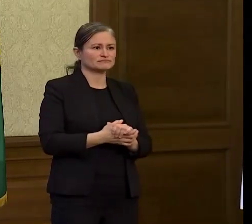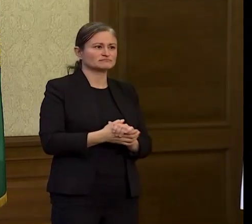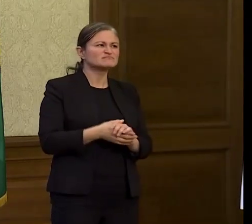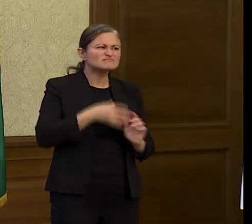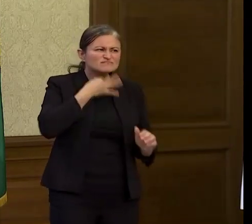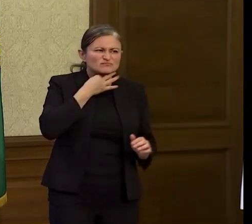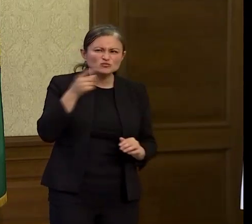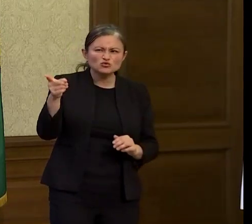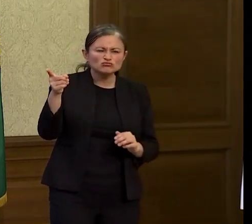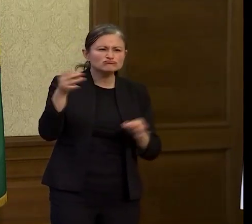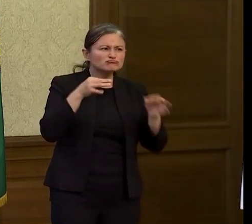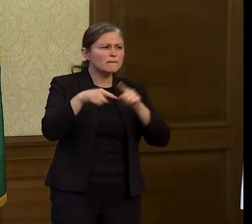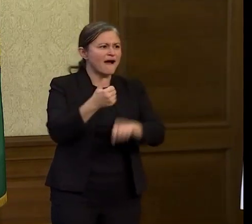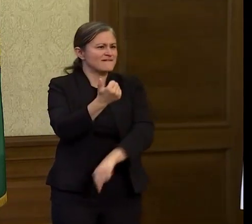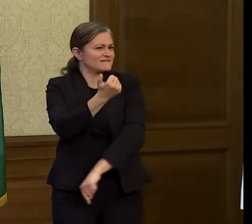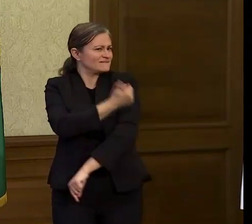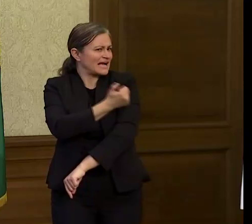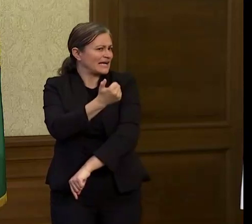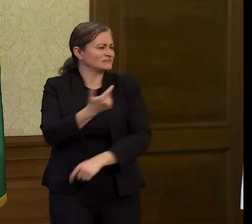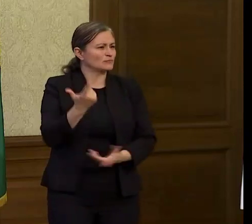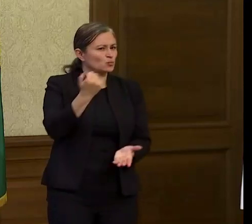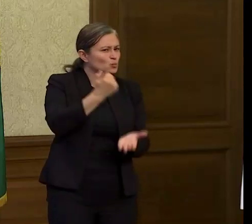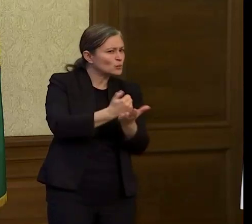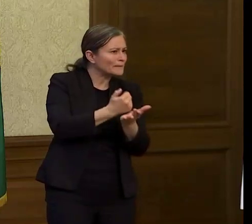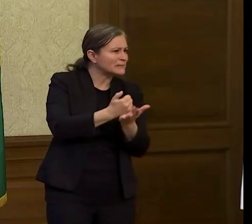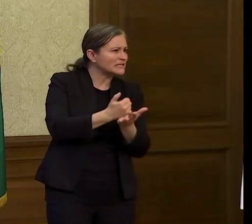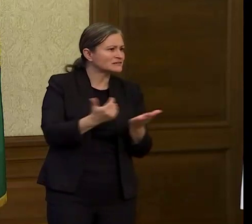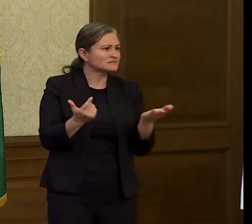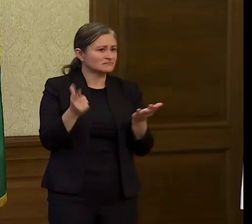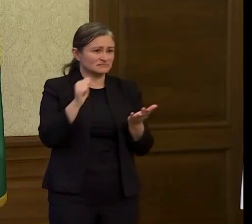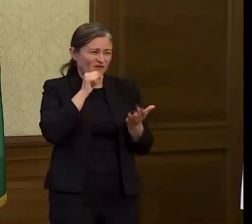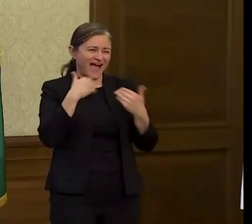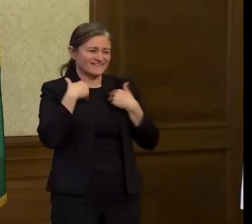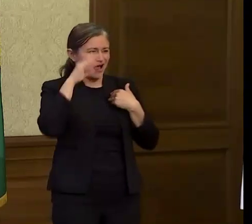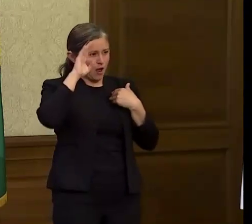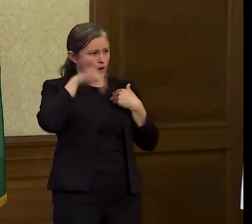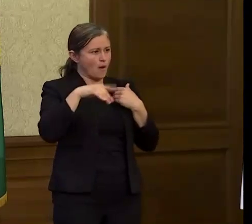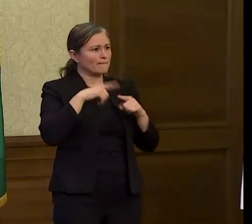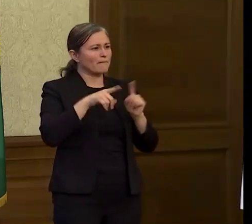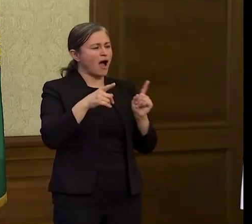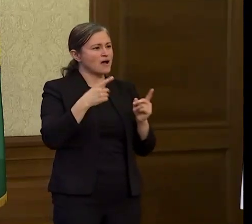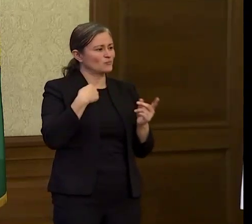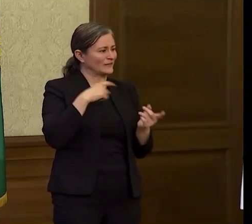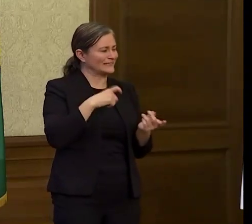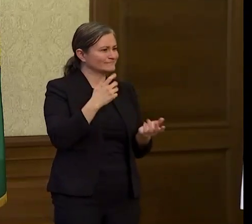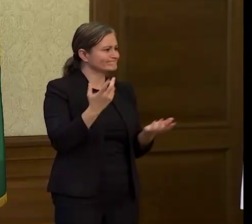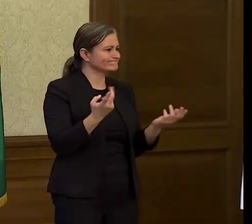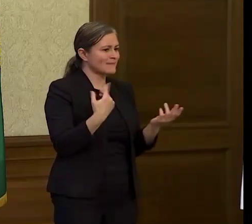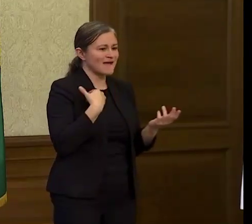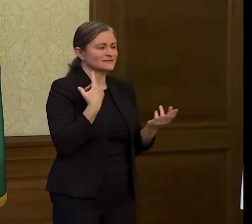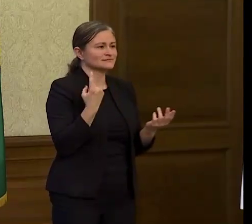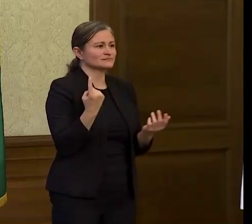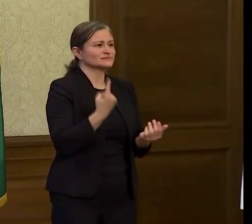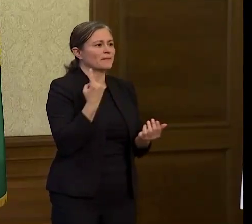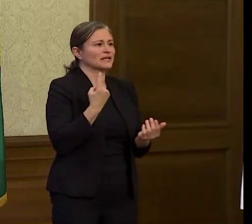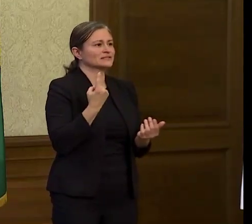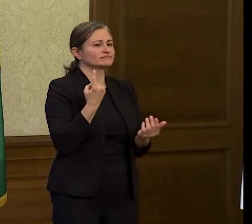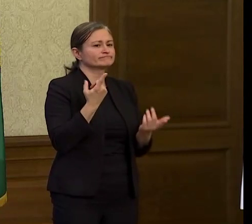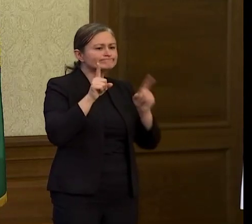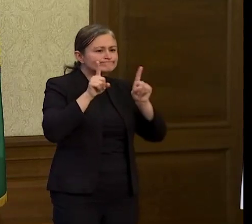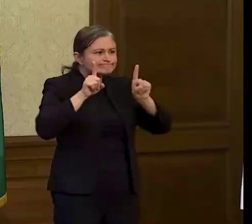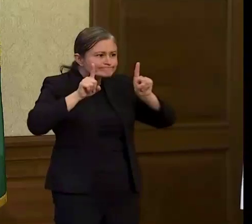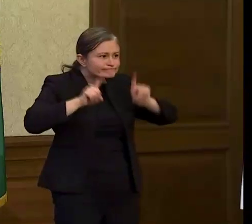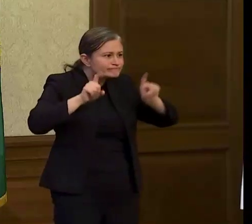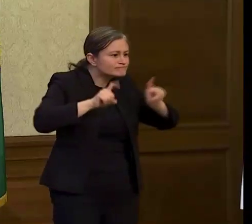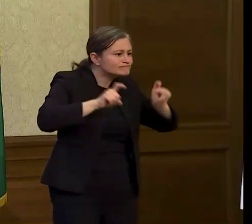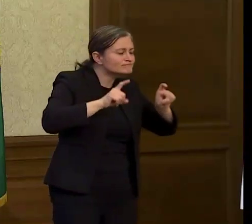have widespread testing and contact tracing in order to safely lift these restrictions and avoid a dangerous